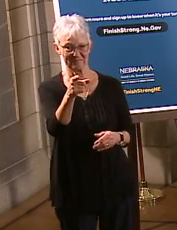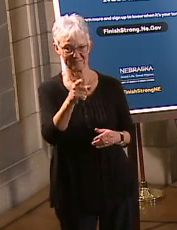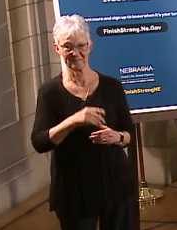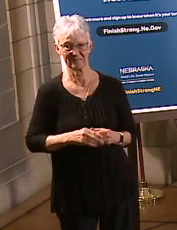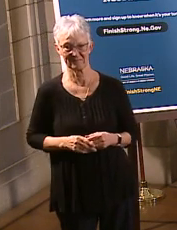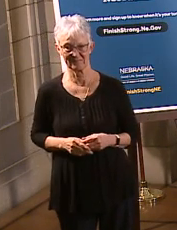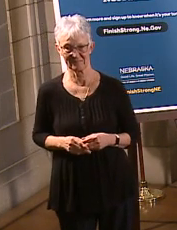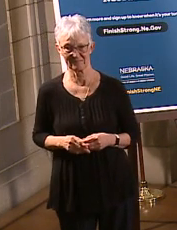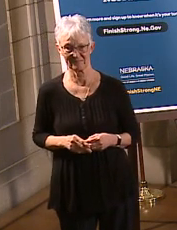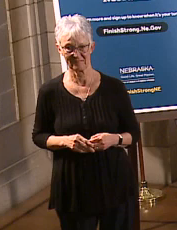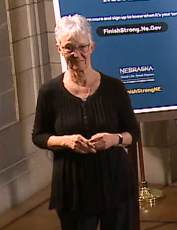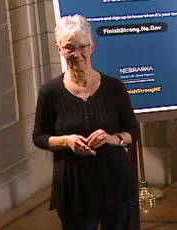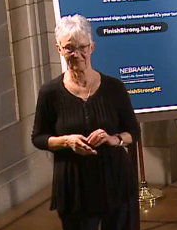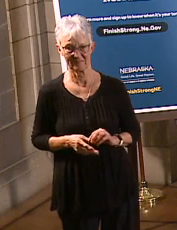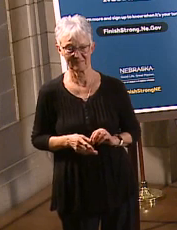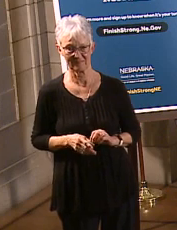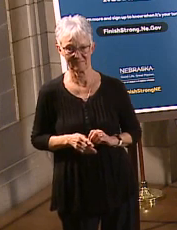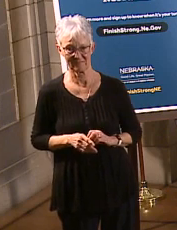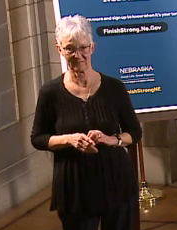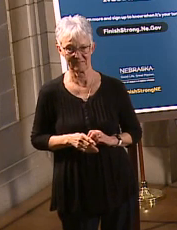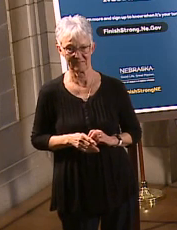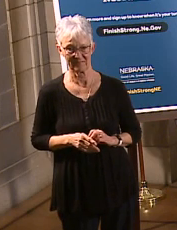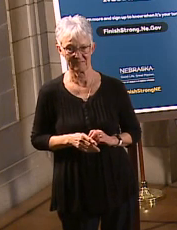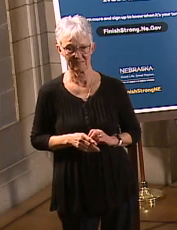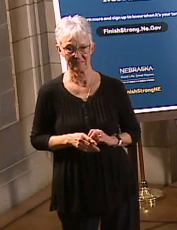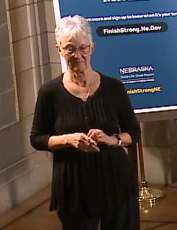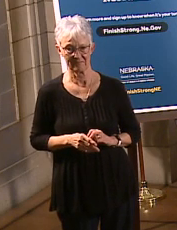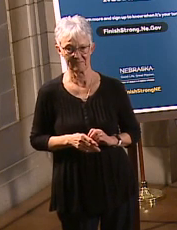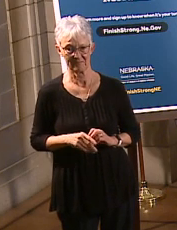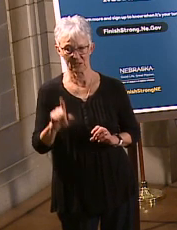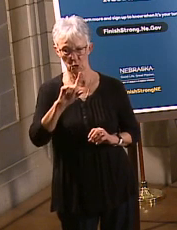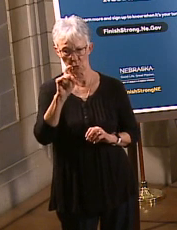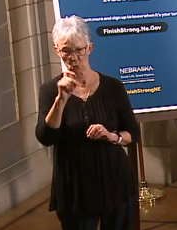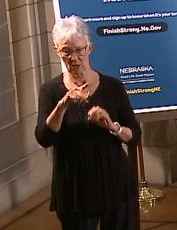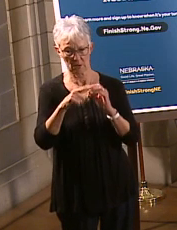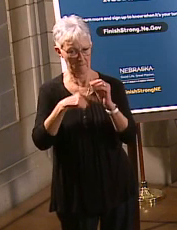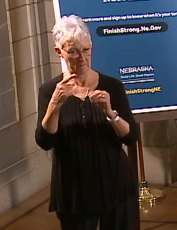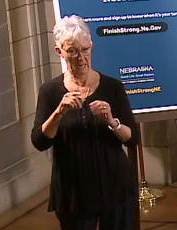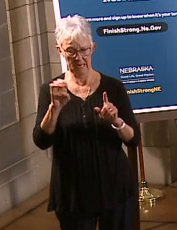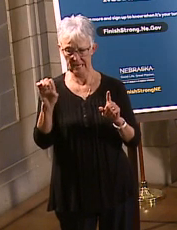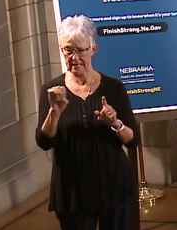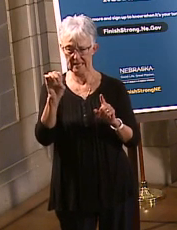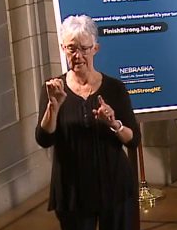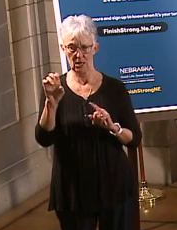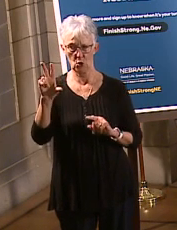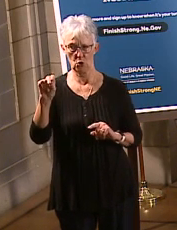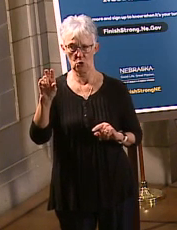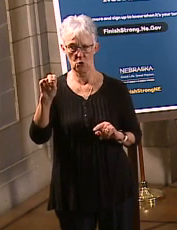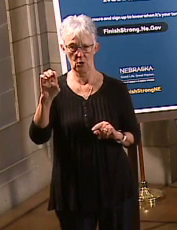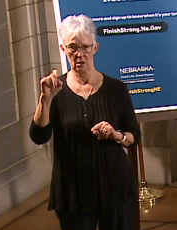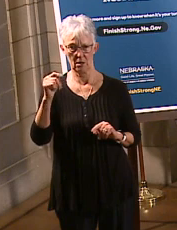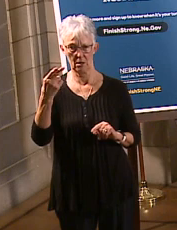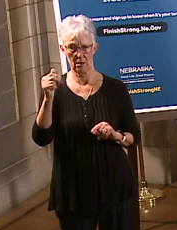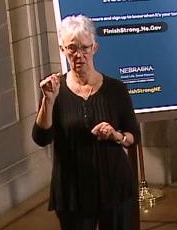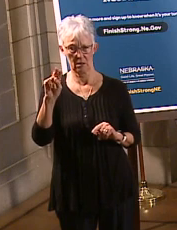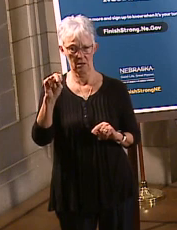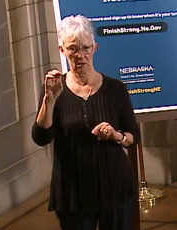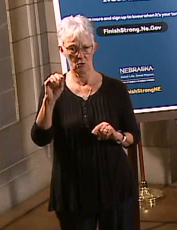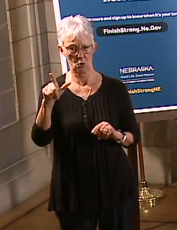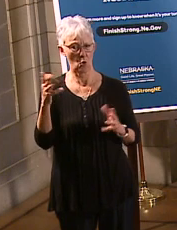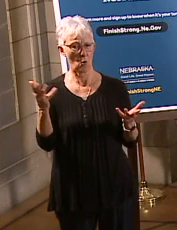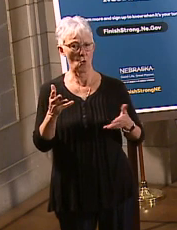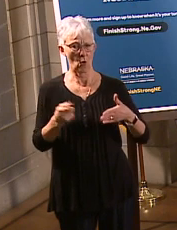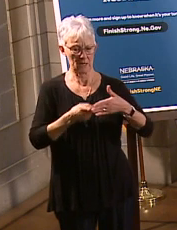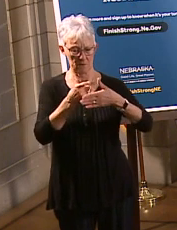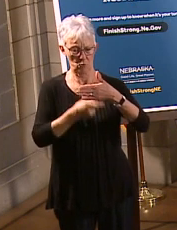had a question about the ethanol, the E30. I guess, what's the price of E30? How come